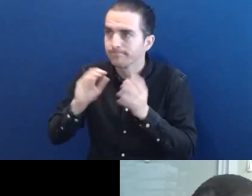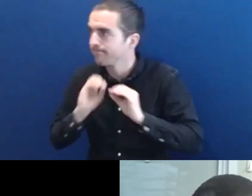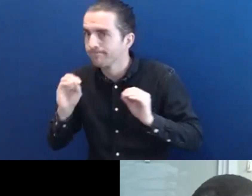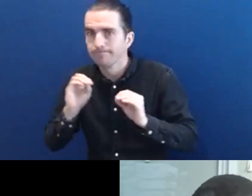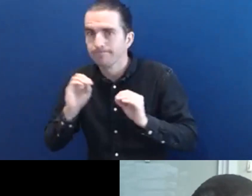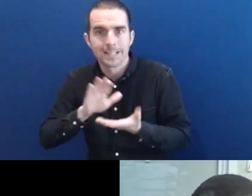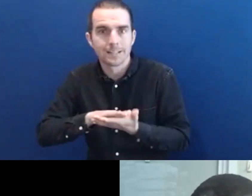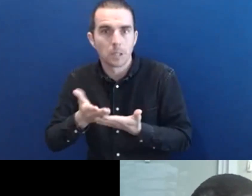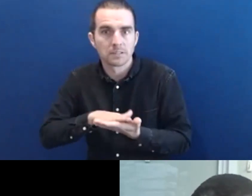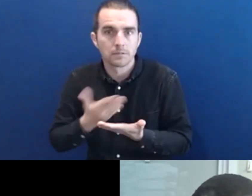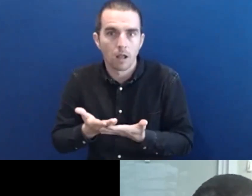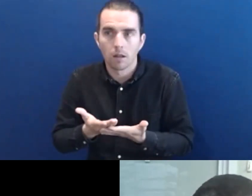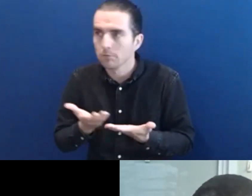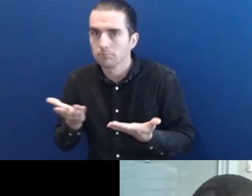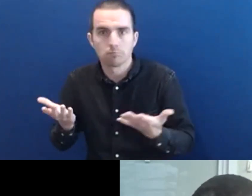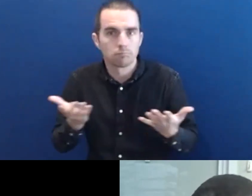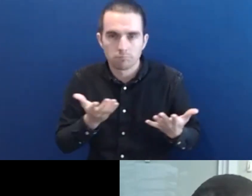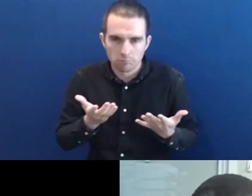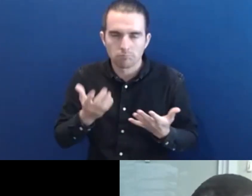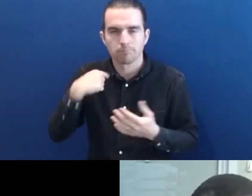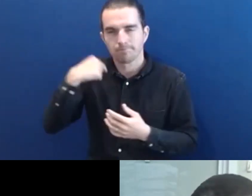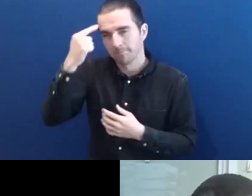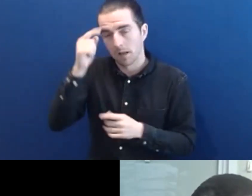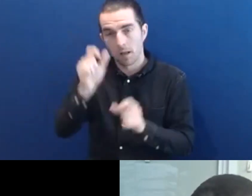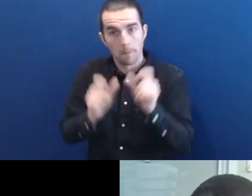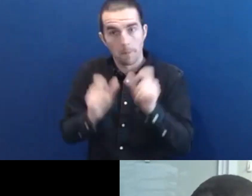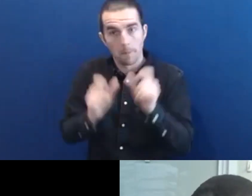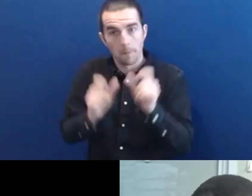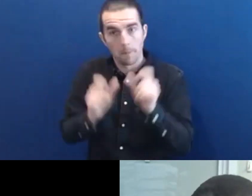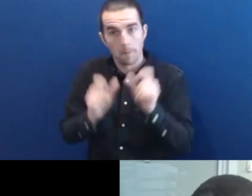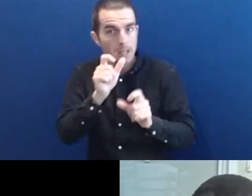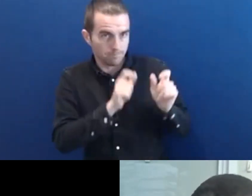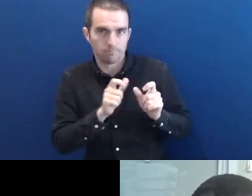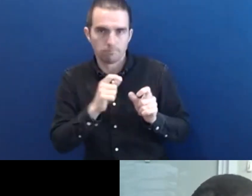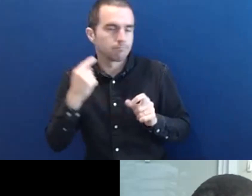people with hearing impaired, they cannot